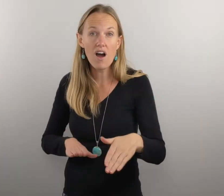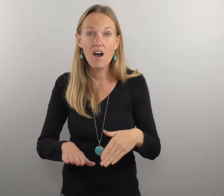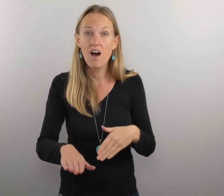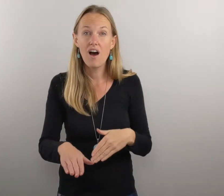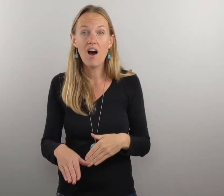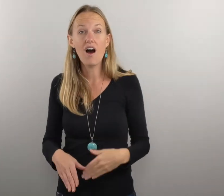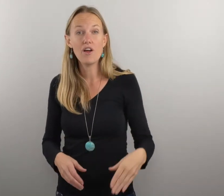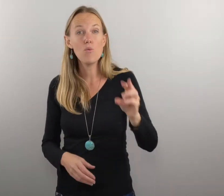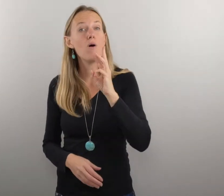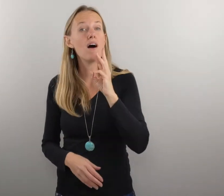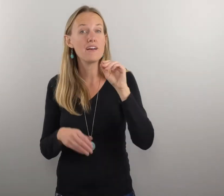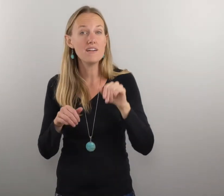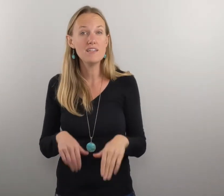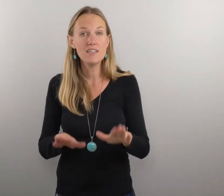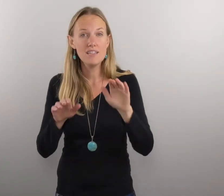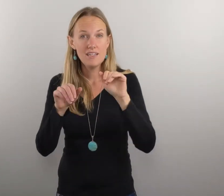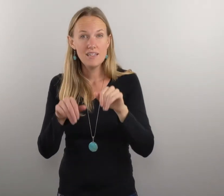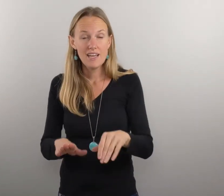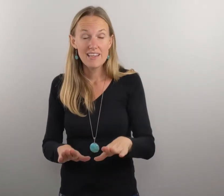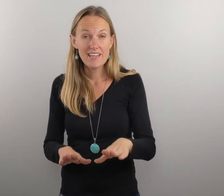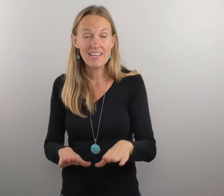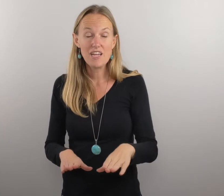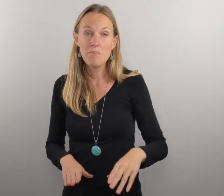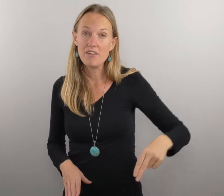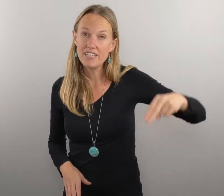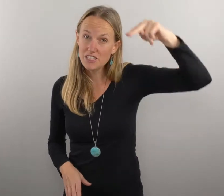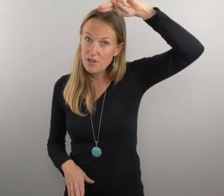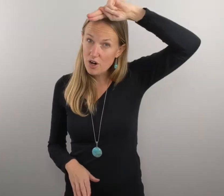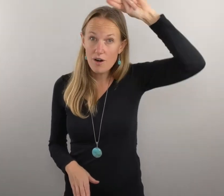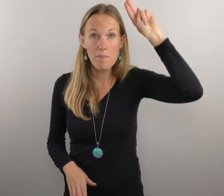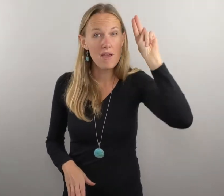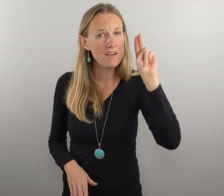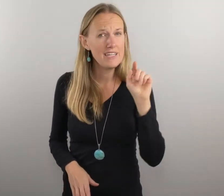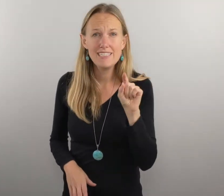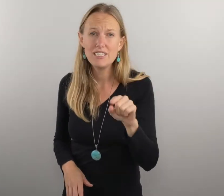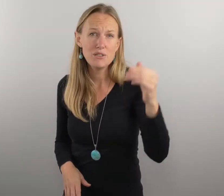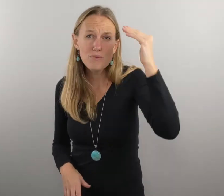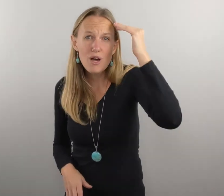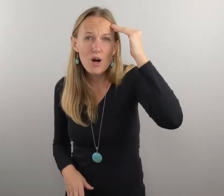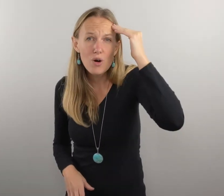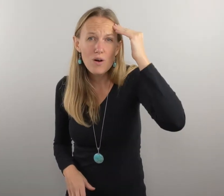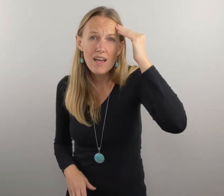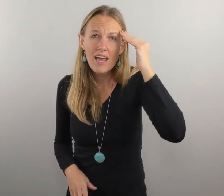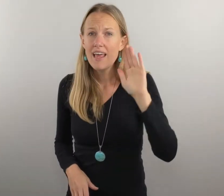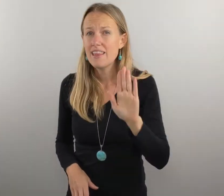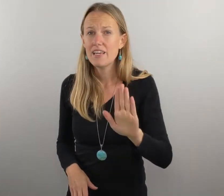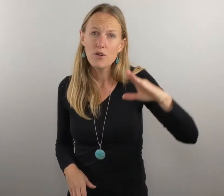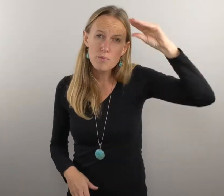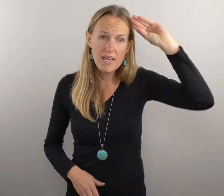walk on water? And then again, Mary, did you know? Mary, did you know that your